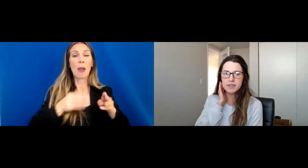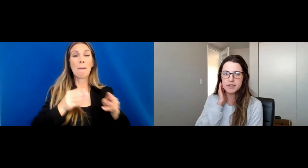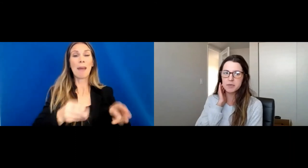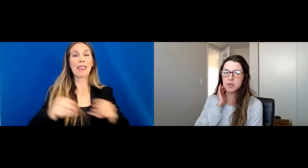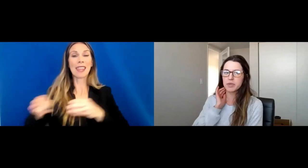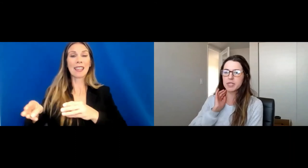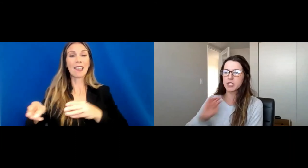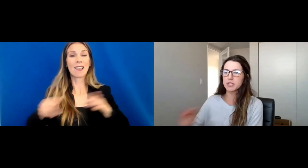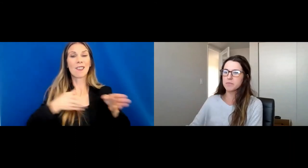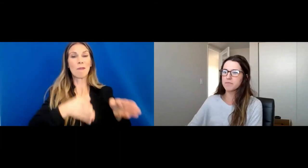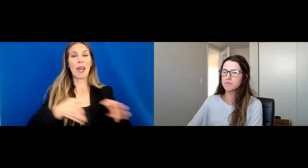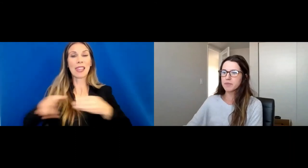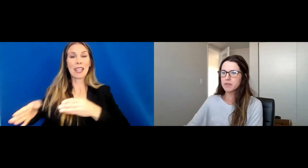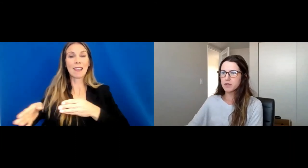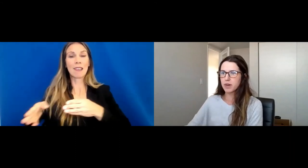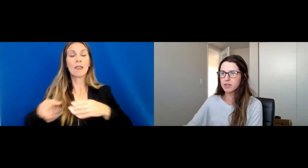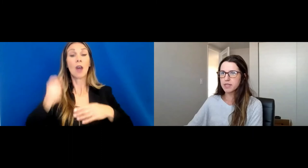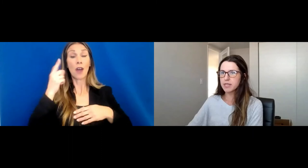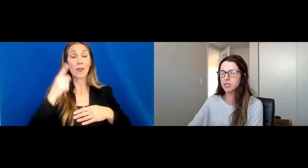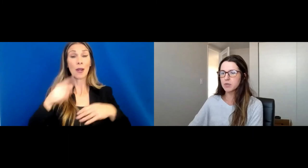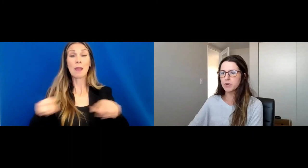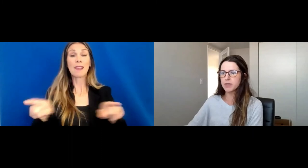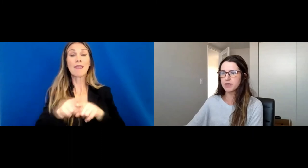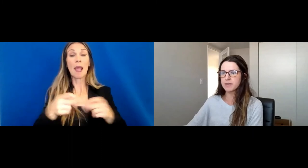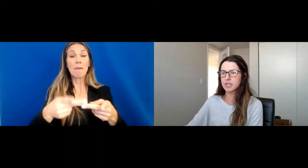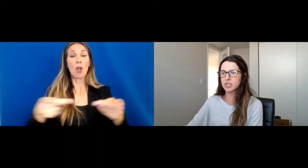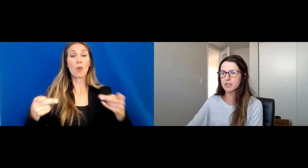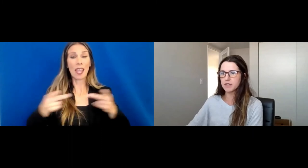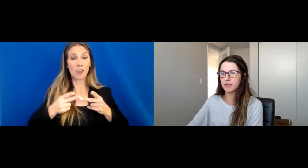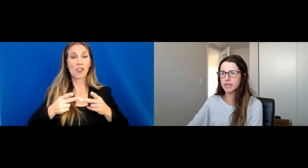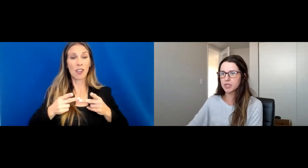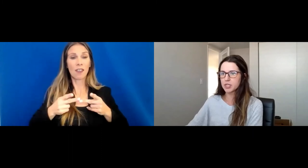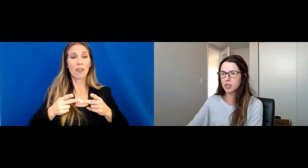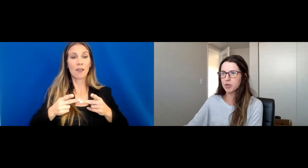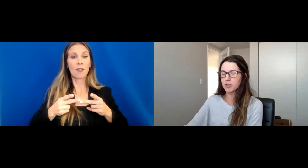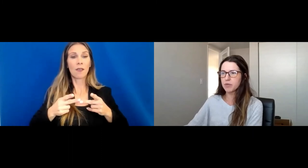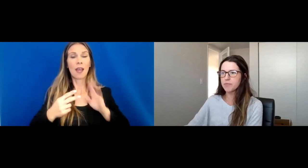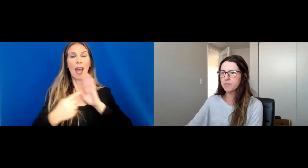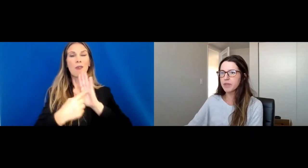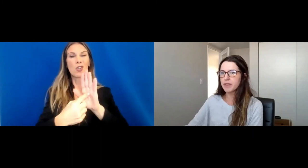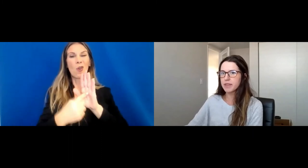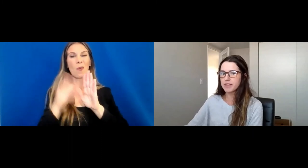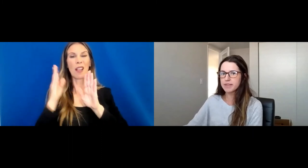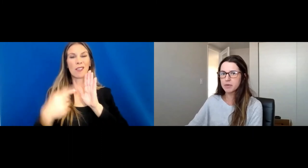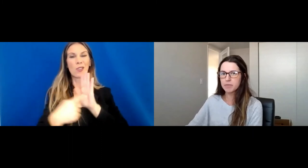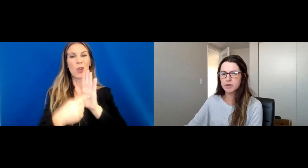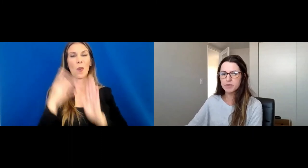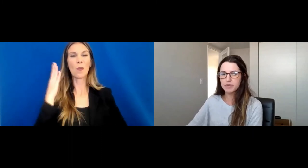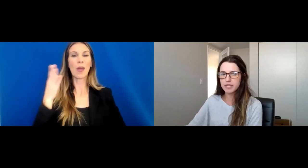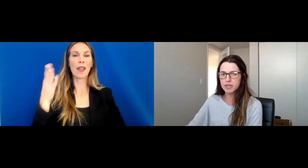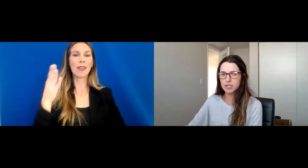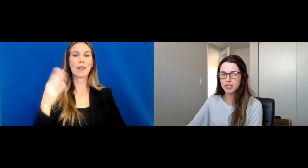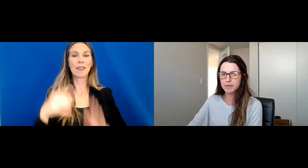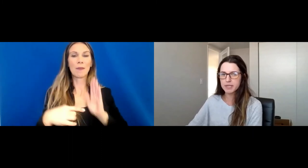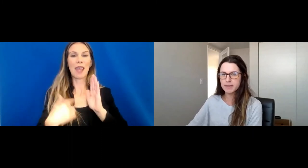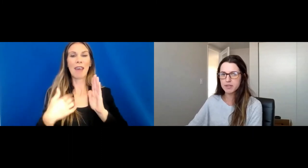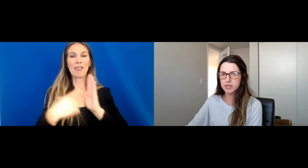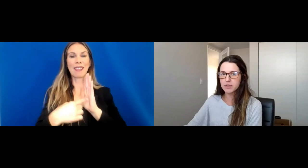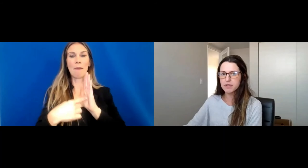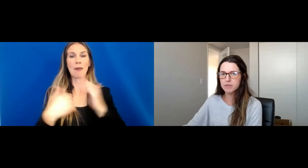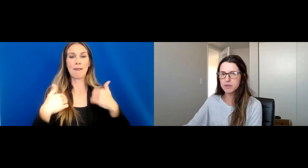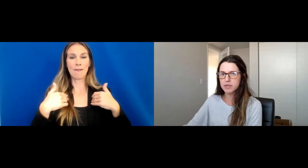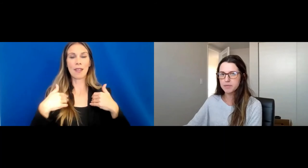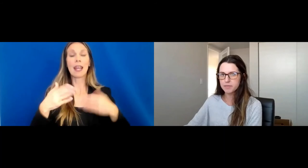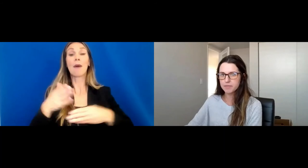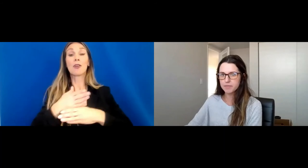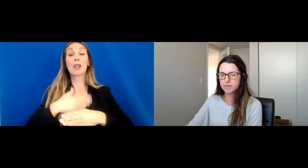going to be in the same location. So I'll click into one of these sessions so I can show you the example, and I'll share my